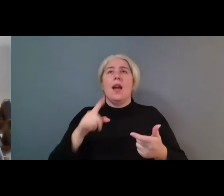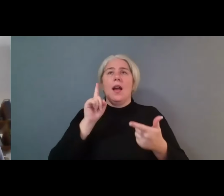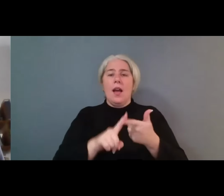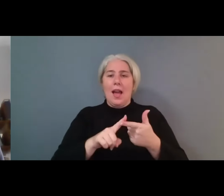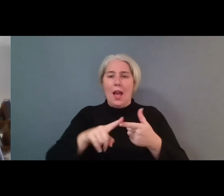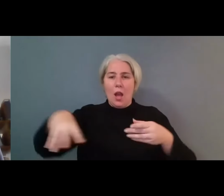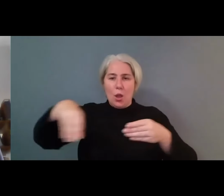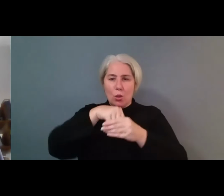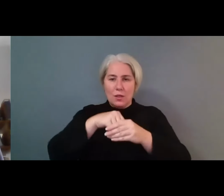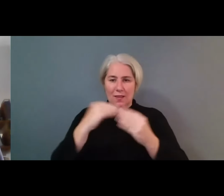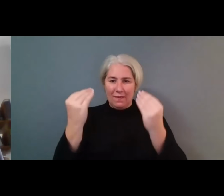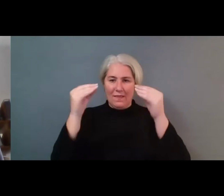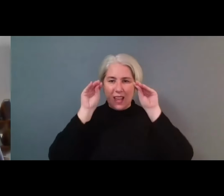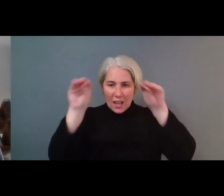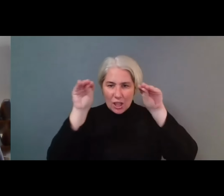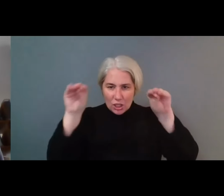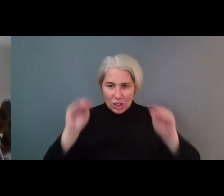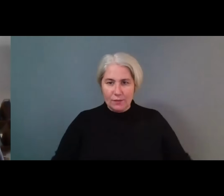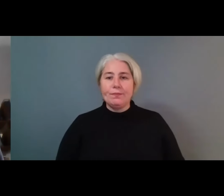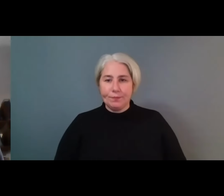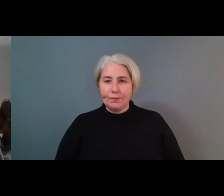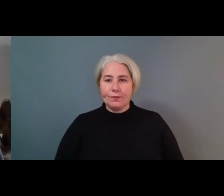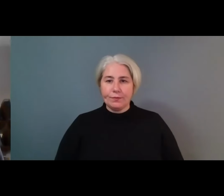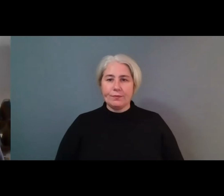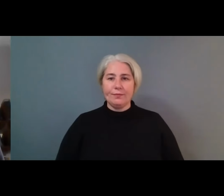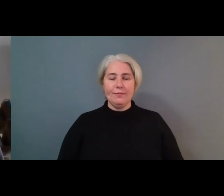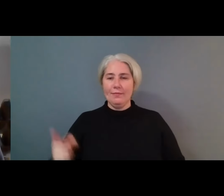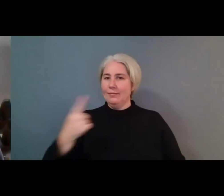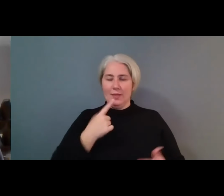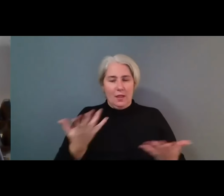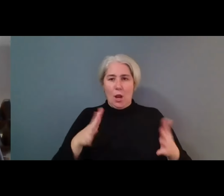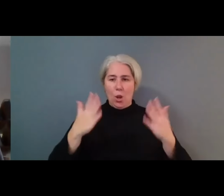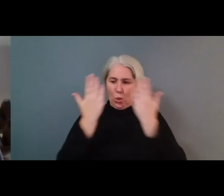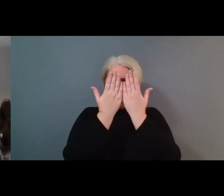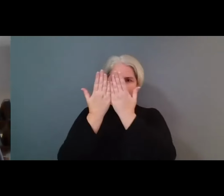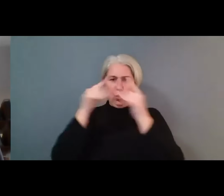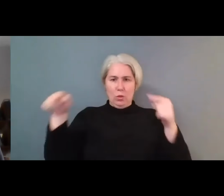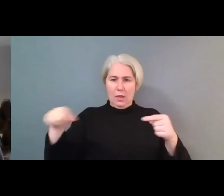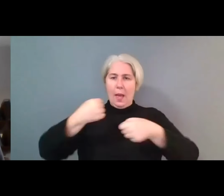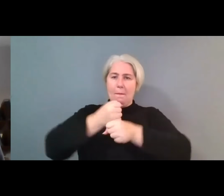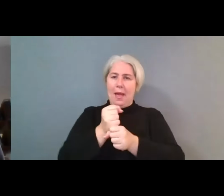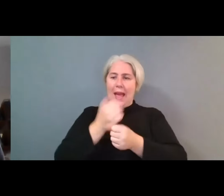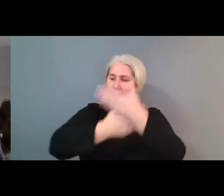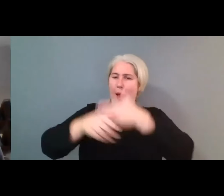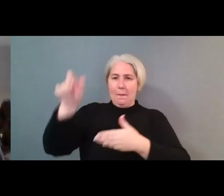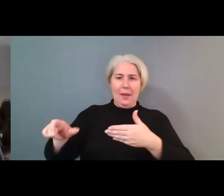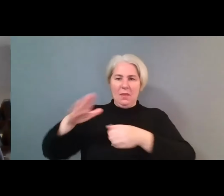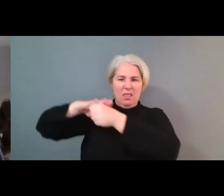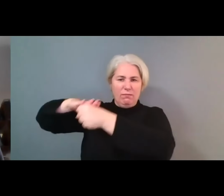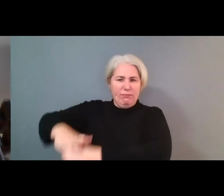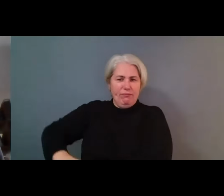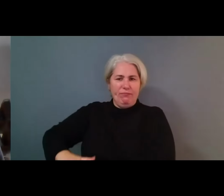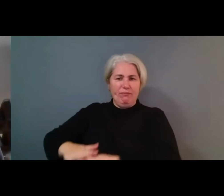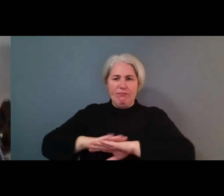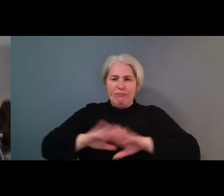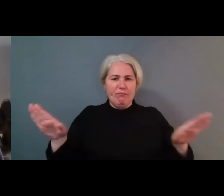a systematic discrimination against disabled people in the school system, and that particularly in